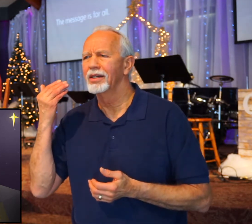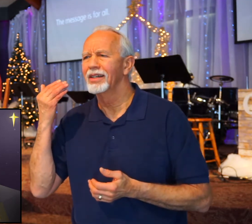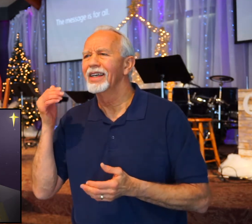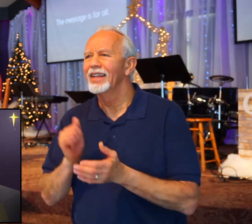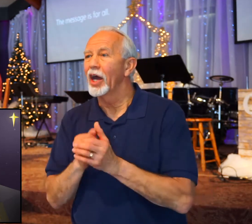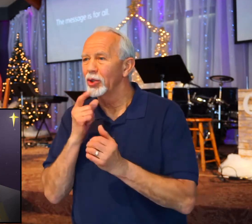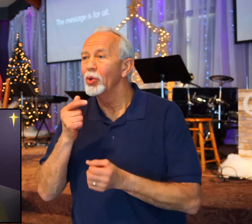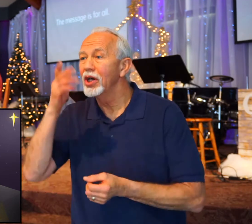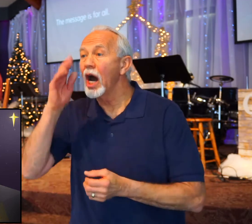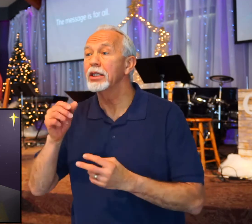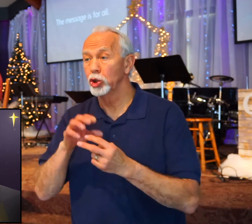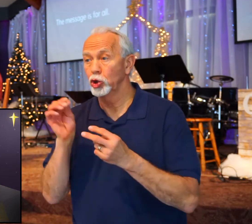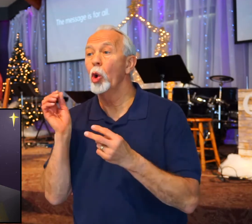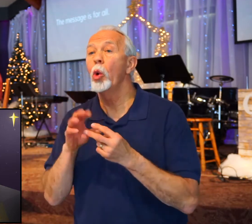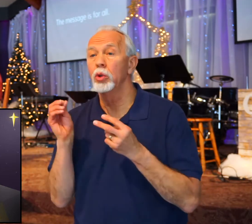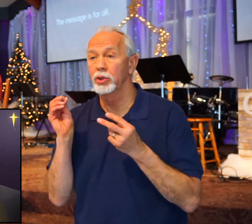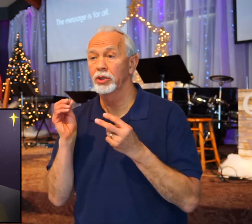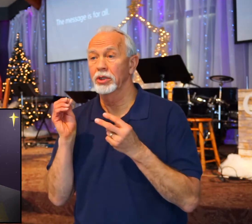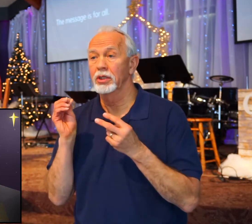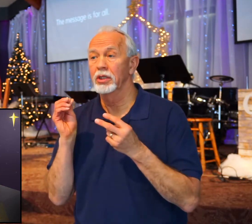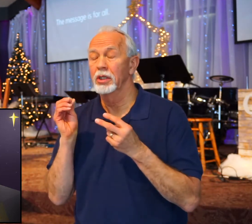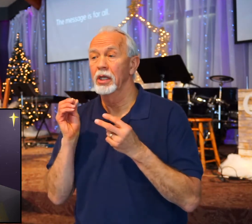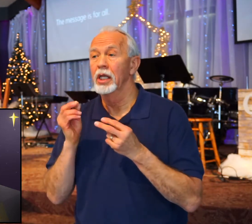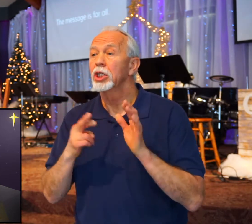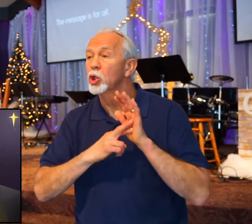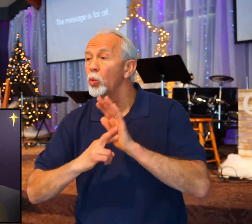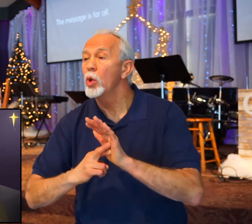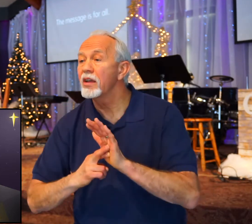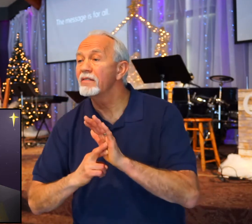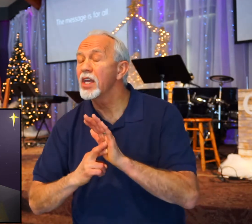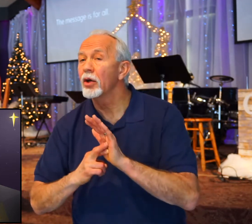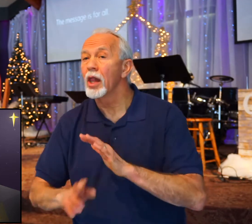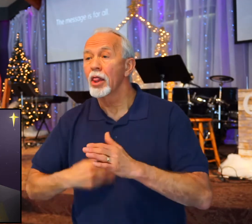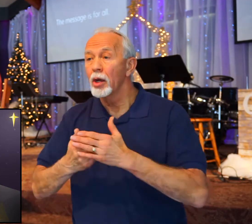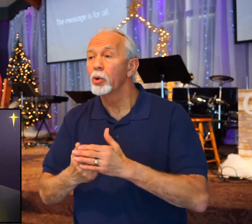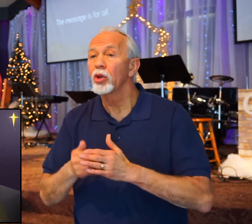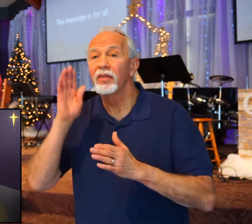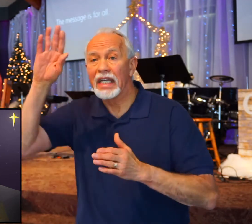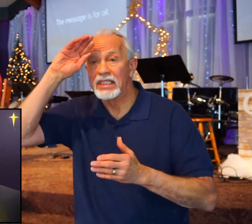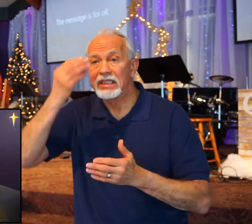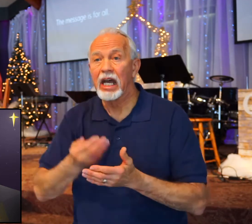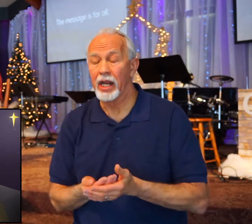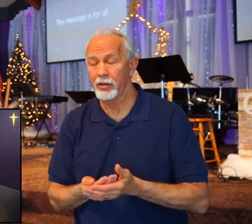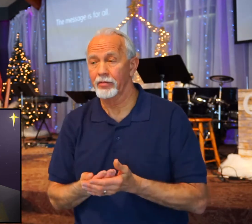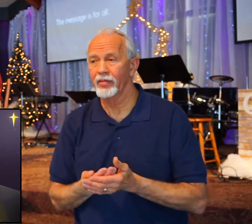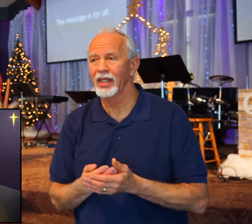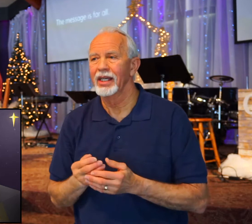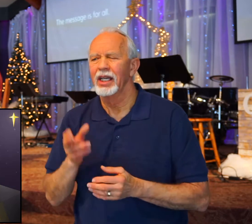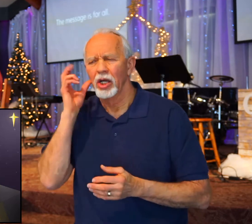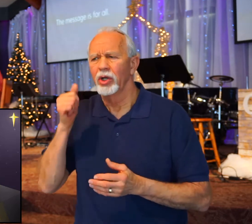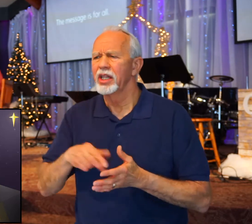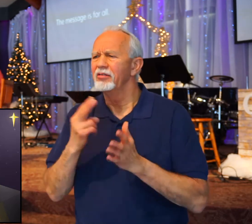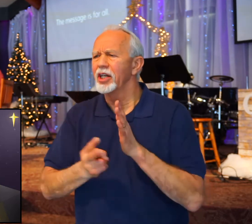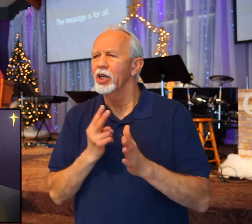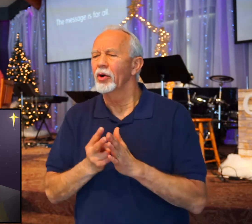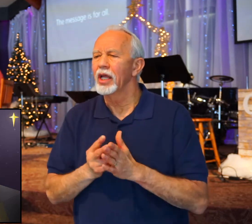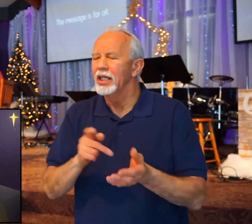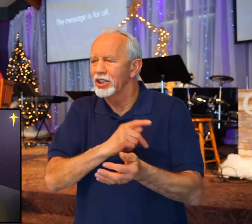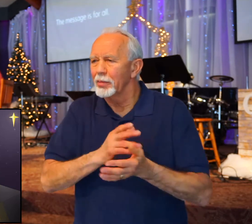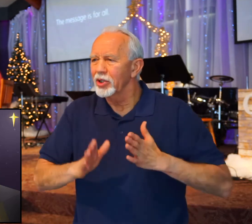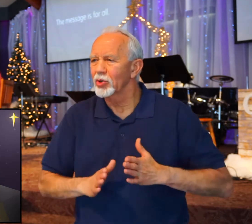That's who God chose to reveal the birth of His Son to. As we heard in the video, the shepherds